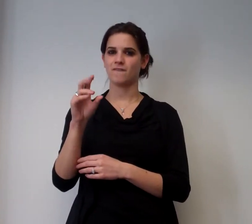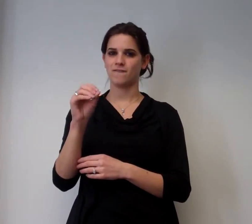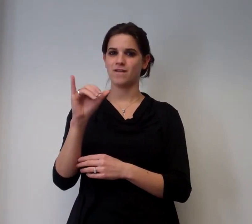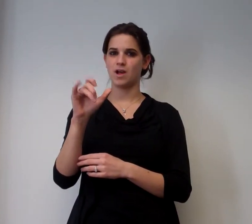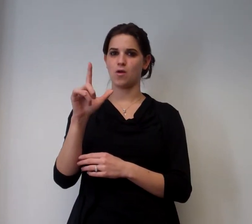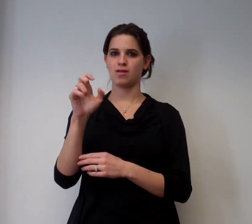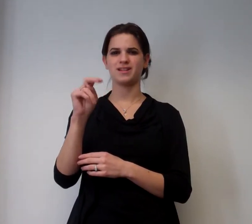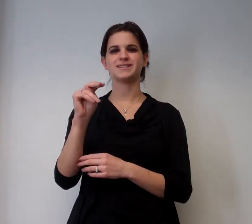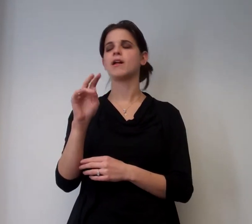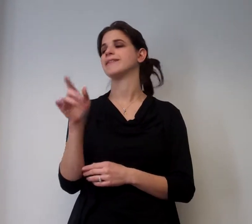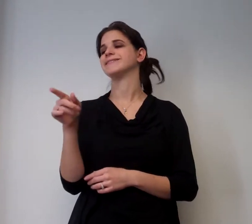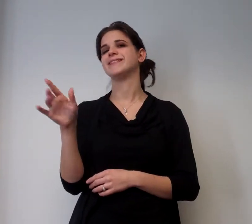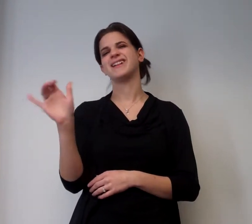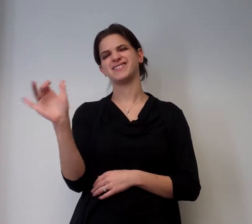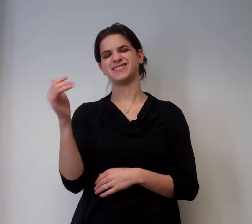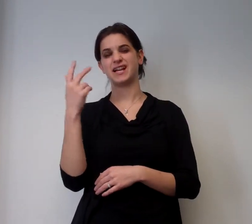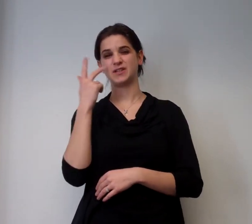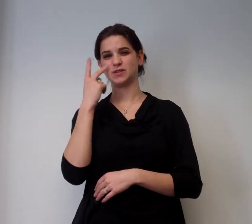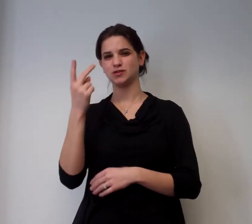week, and which we'll talk about later.